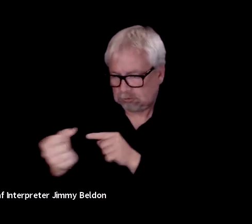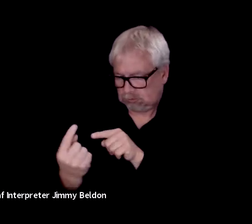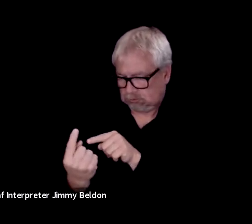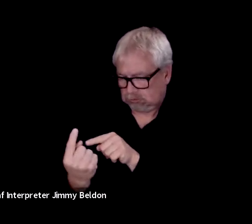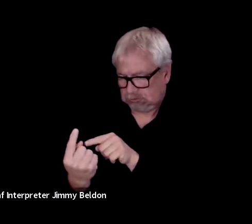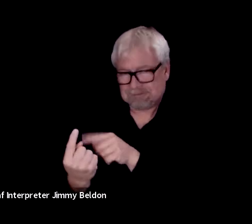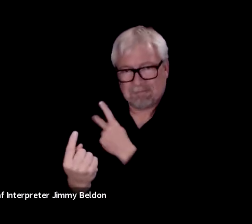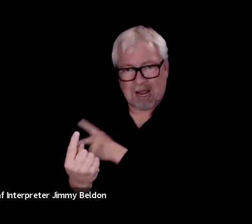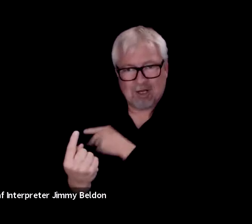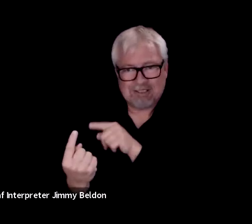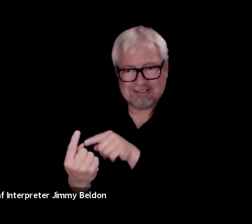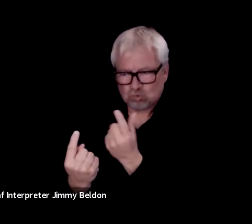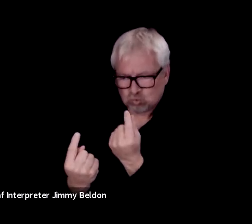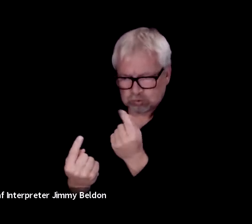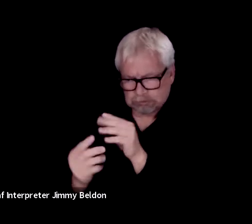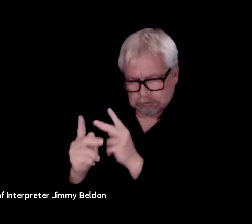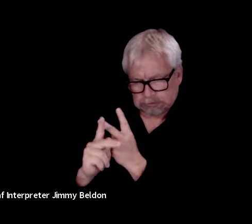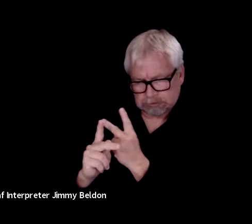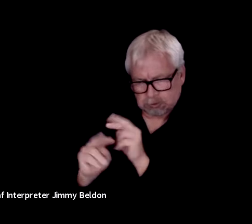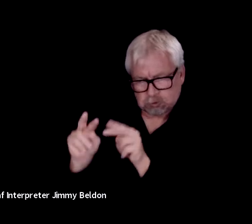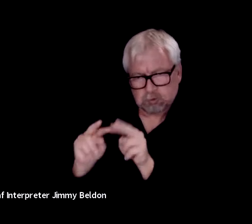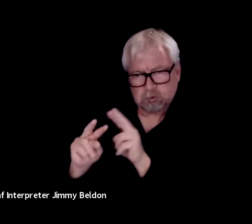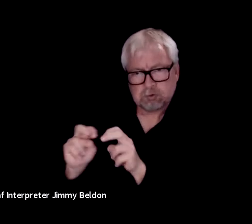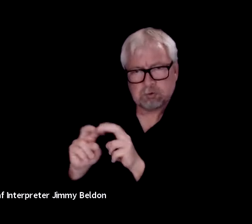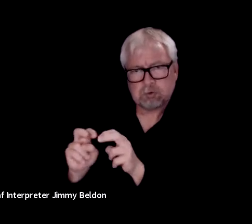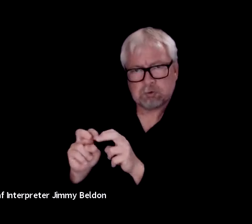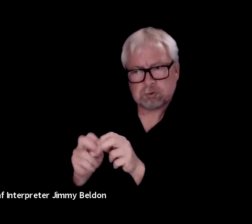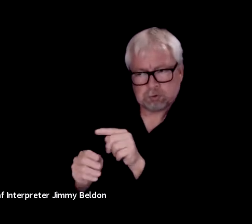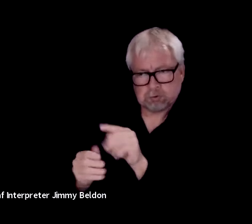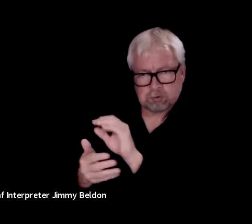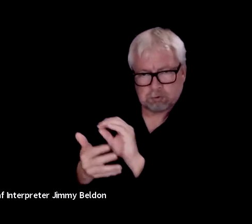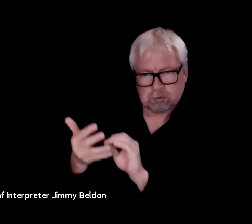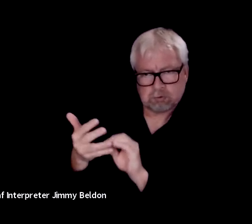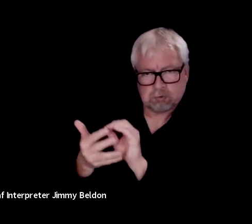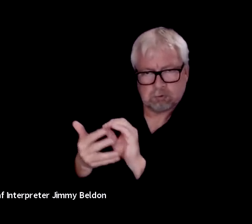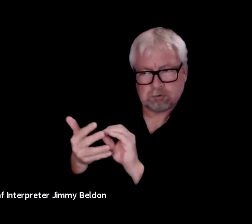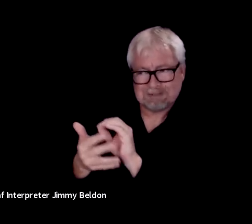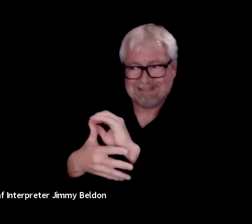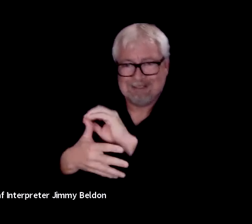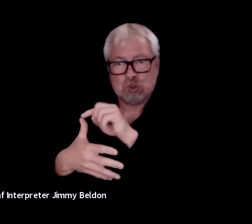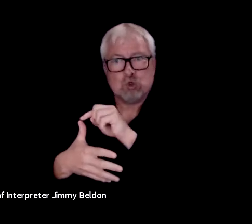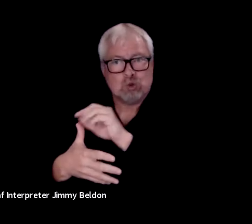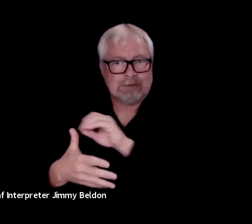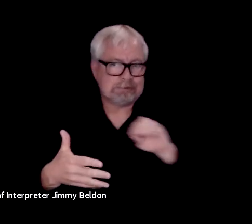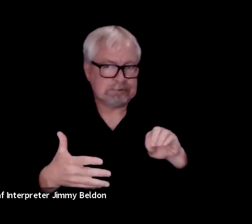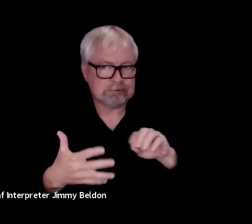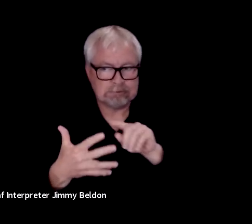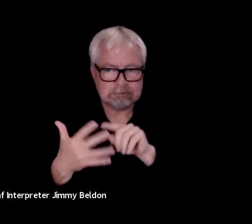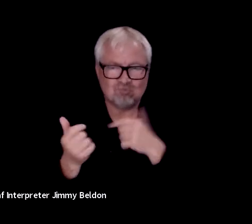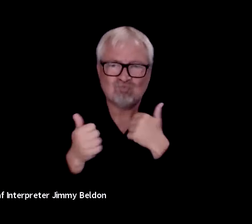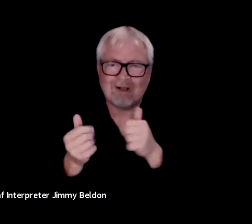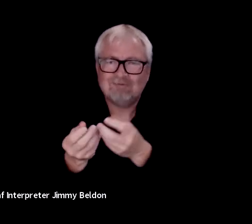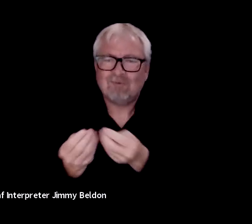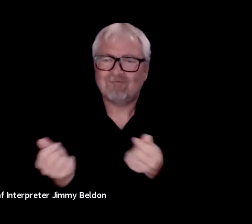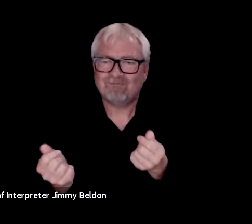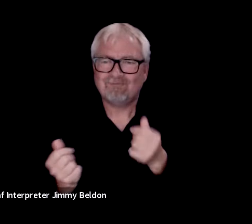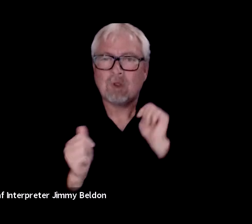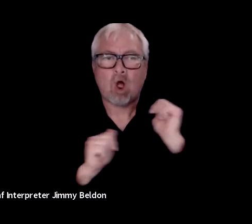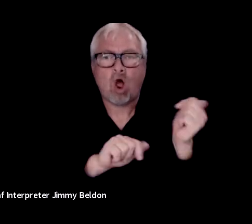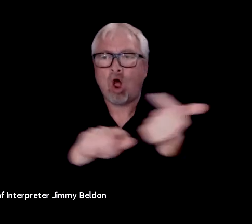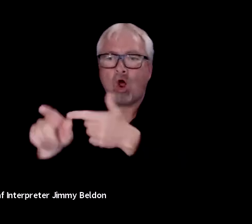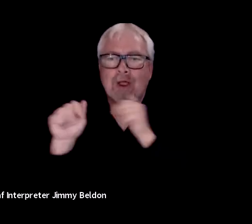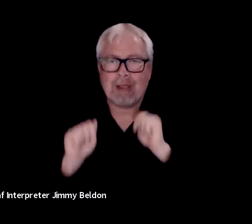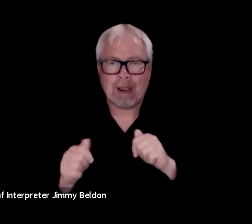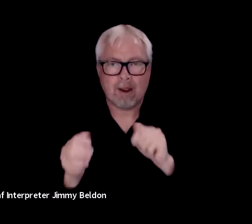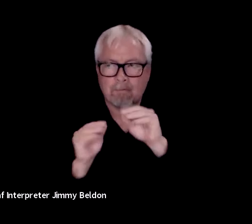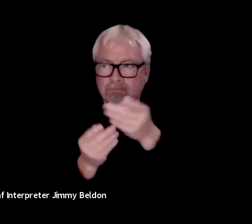us in Minnesota need to do our part to limit transmission of this virus and protect ourselves and our neighbors from the harms it can cause.